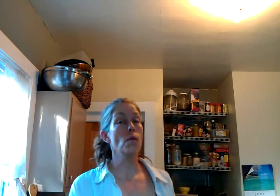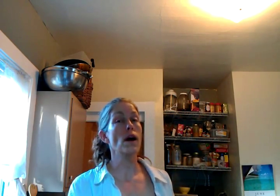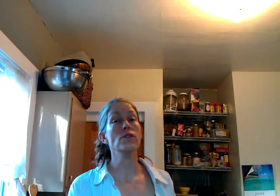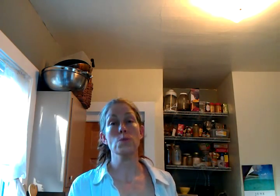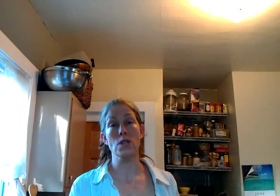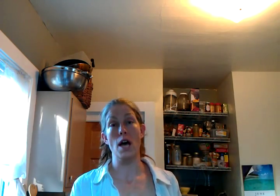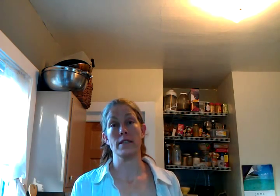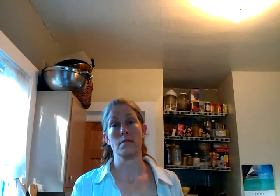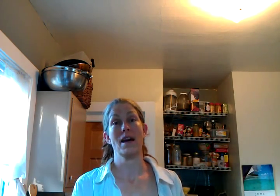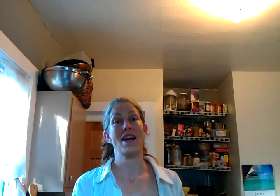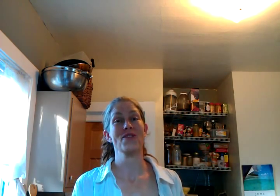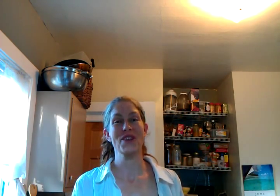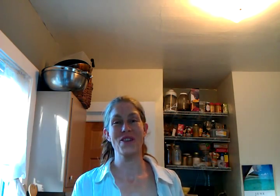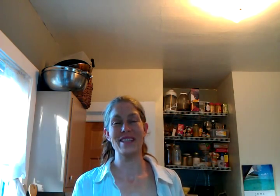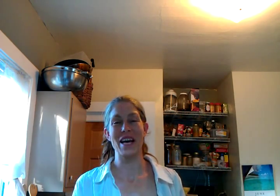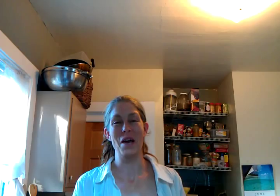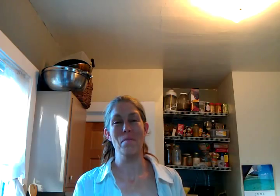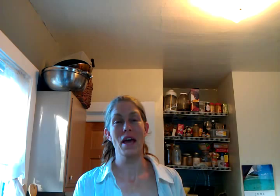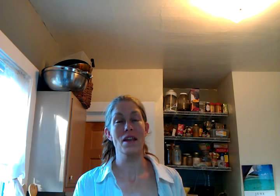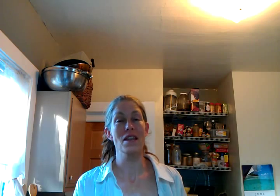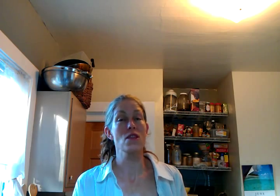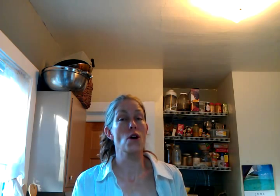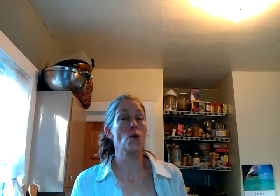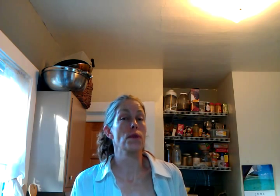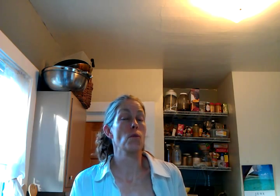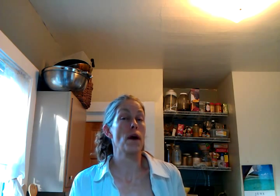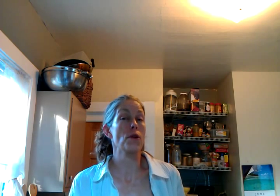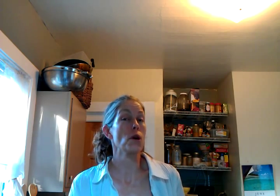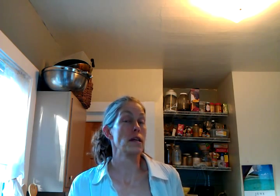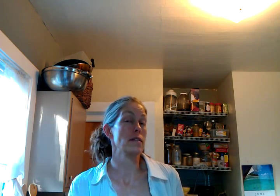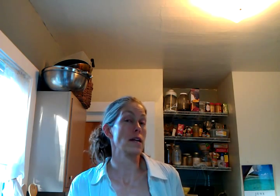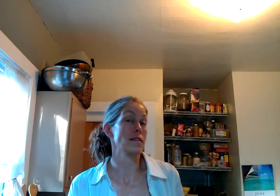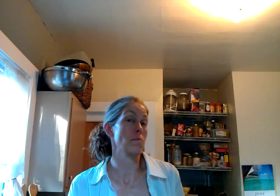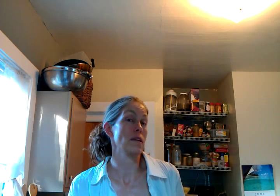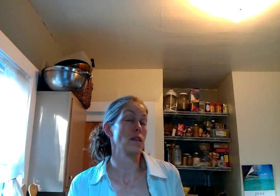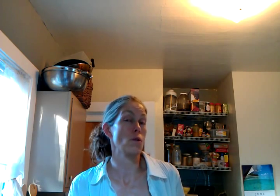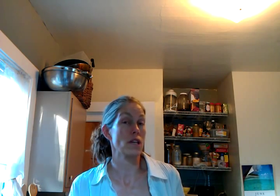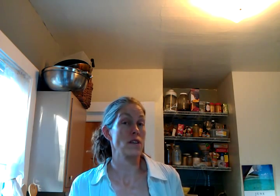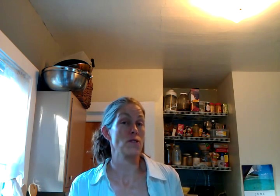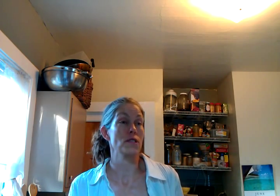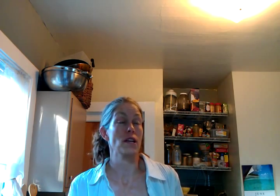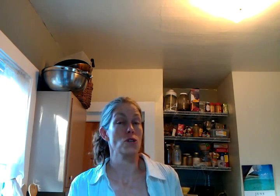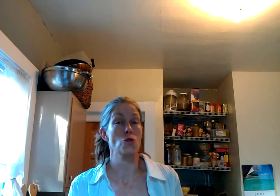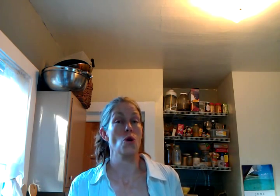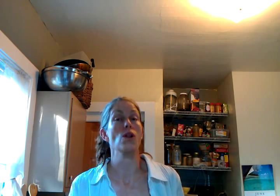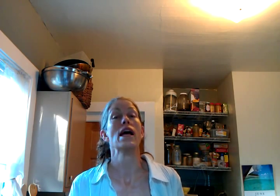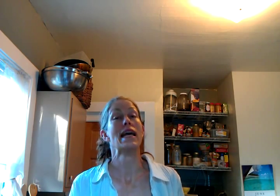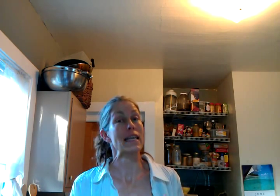Wild Goose was awesome. I had a really great time. And though the weather is not something that the organizers can control